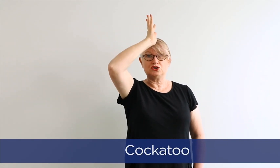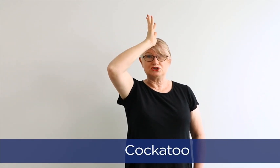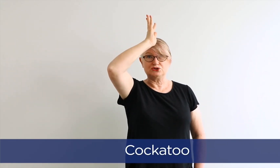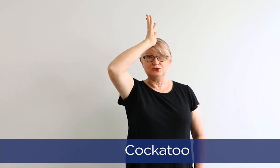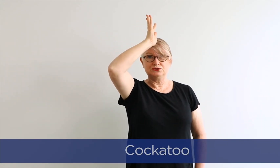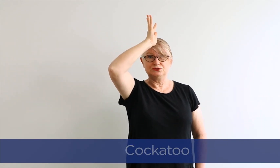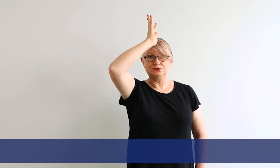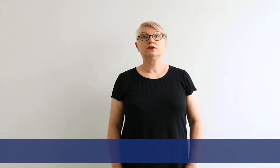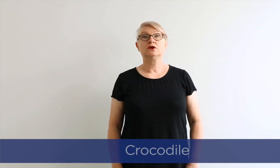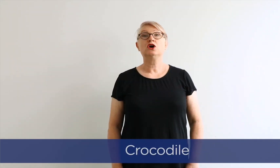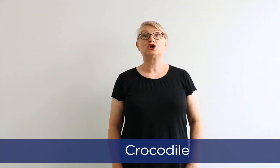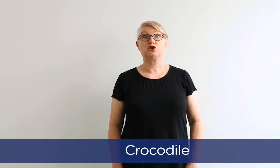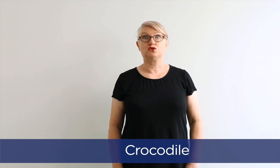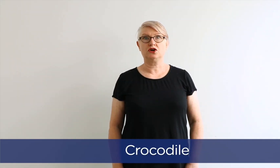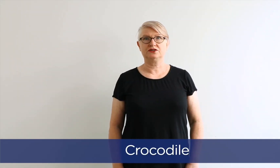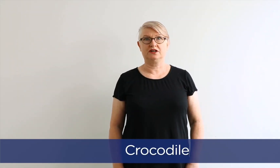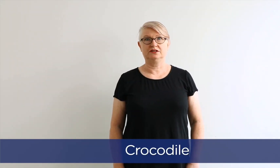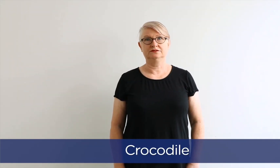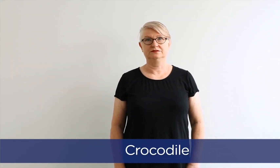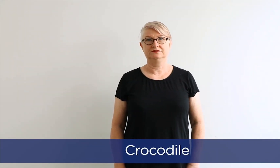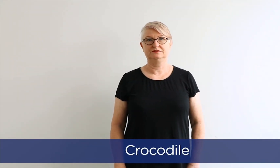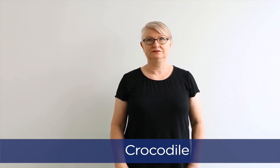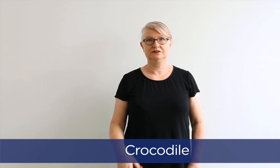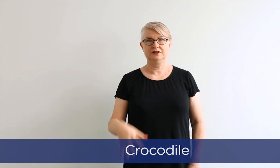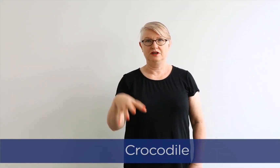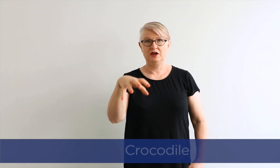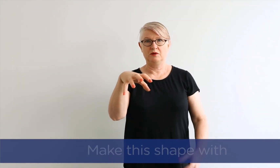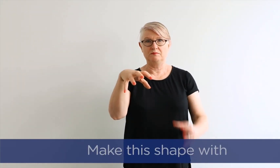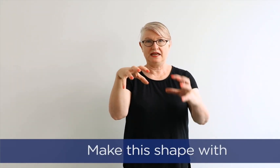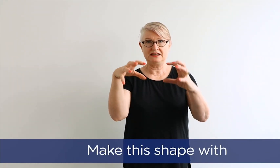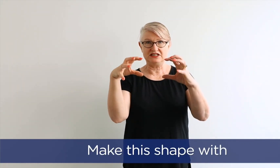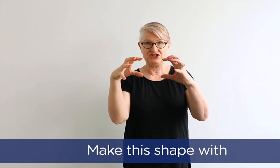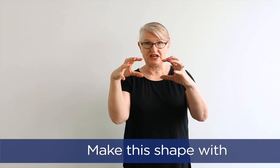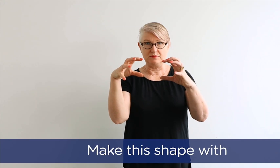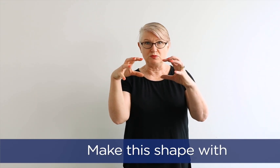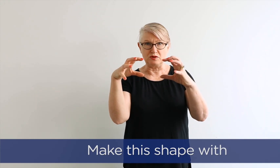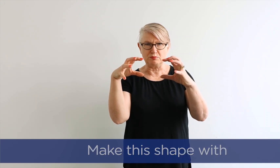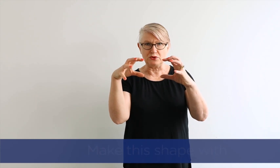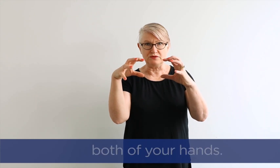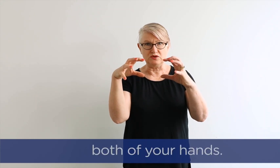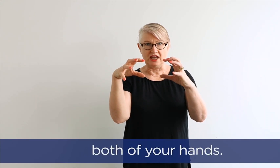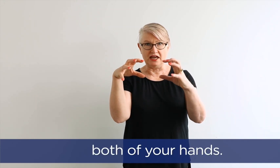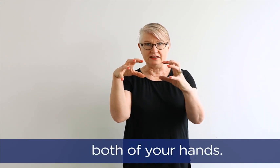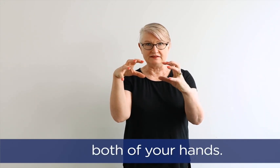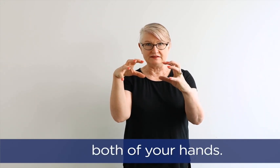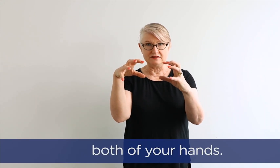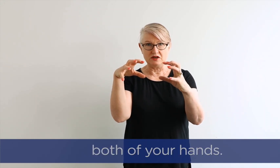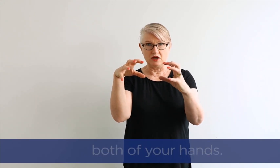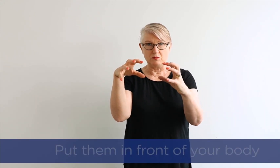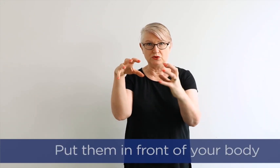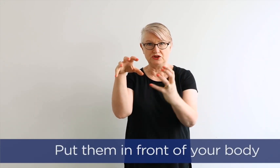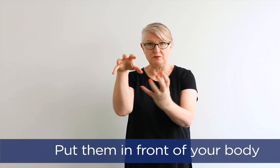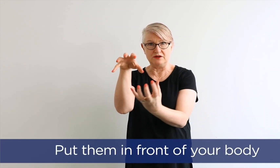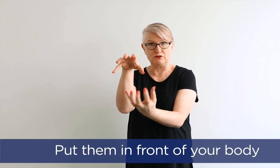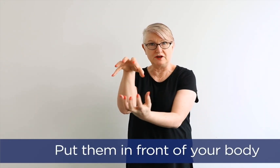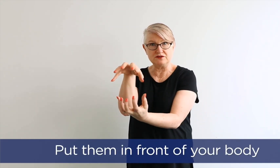Cockatoo. Crocodile. Make this shape with both of your hands. Put them in front of your